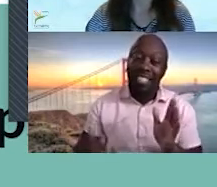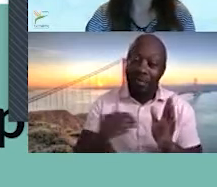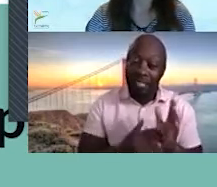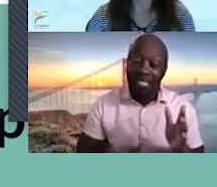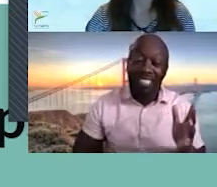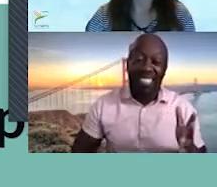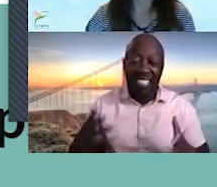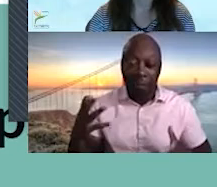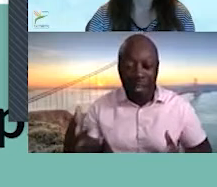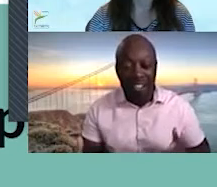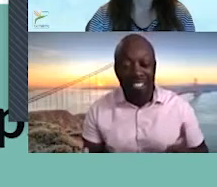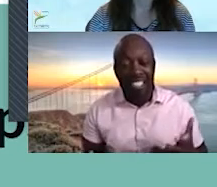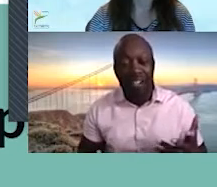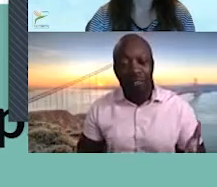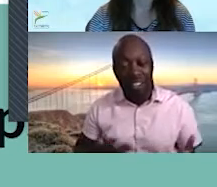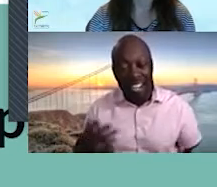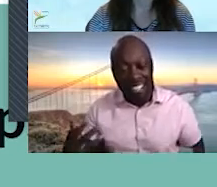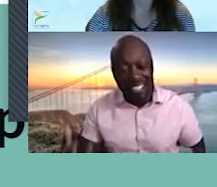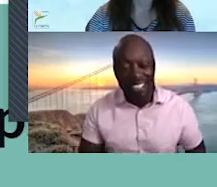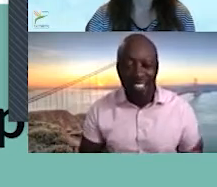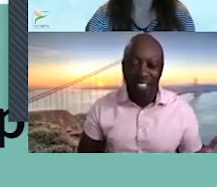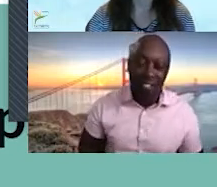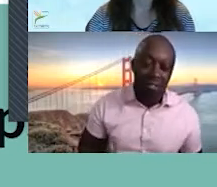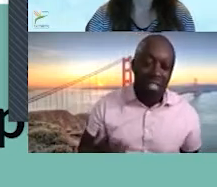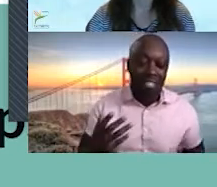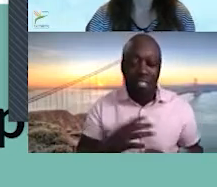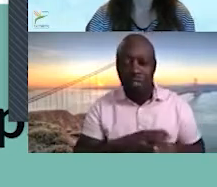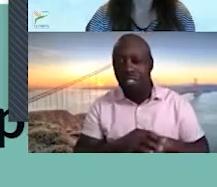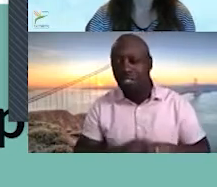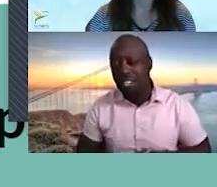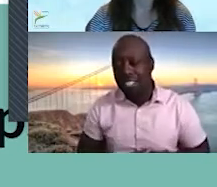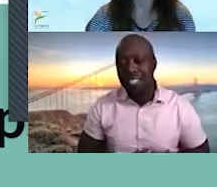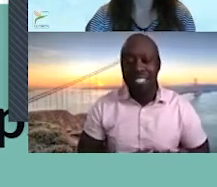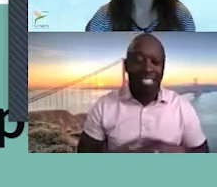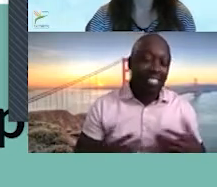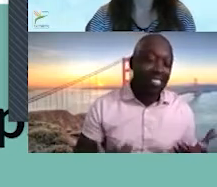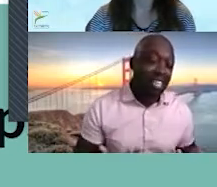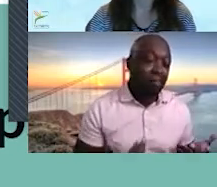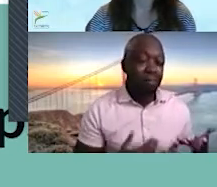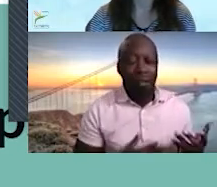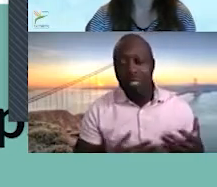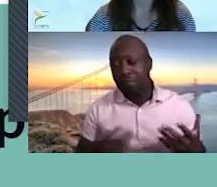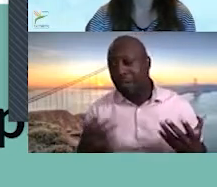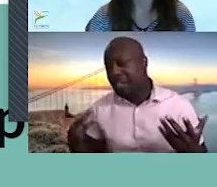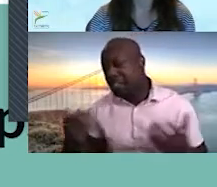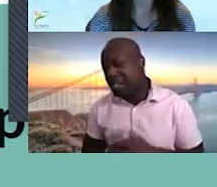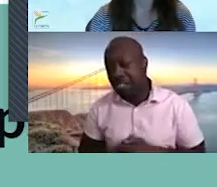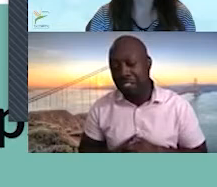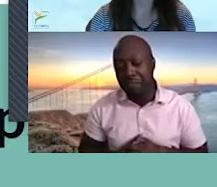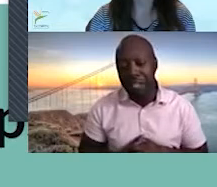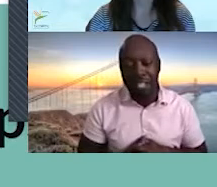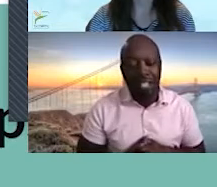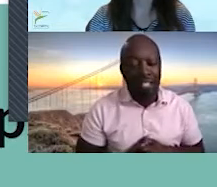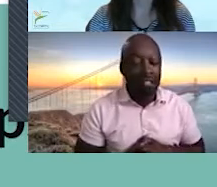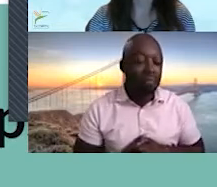then that's when the sleep patterns get off track. It's like, oh, I had so much stress in the day. My mom wasn't paying attention